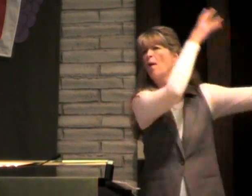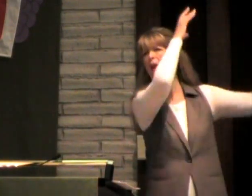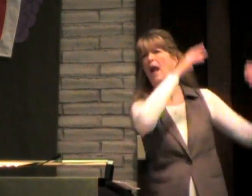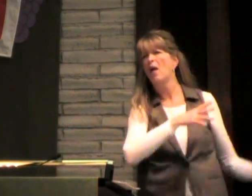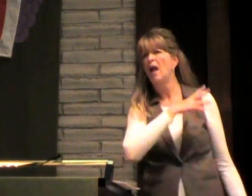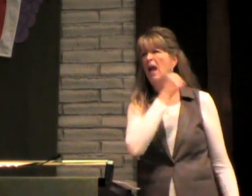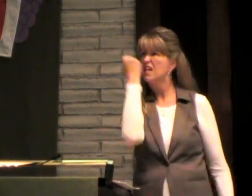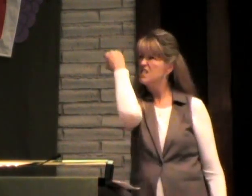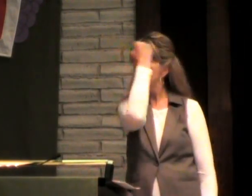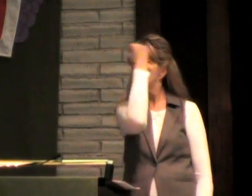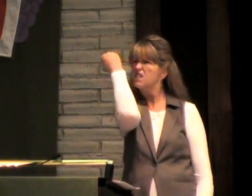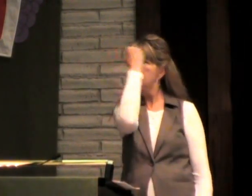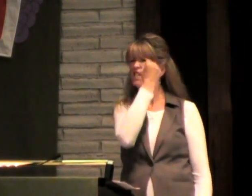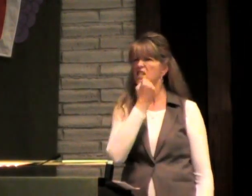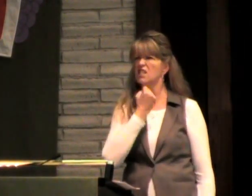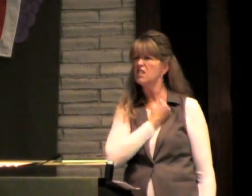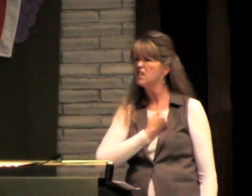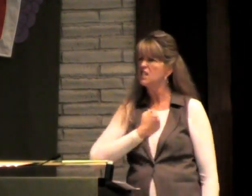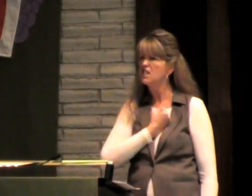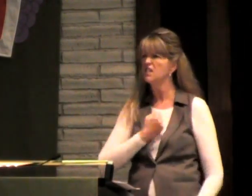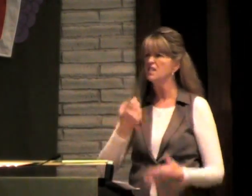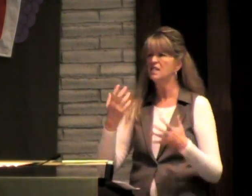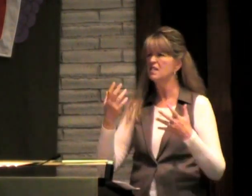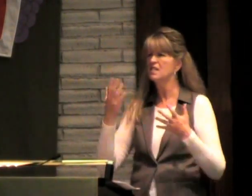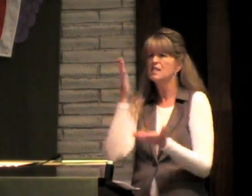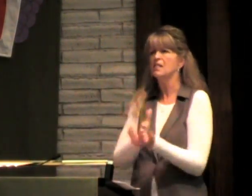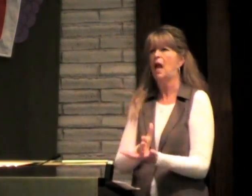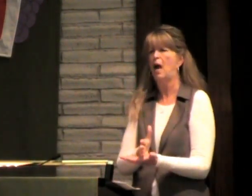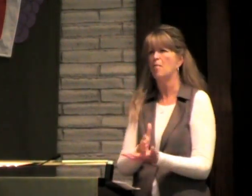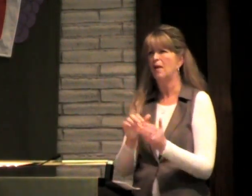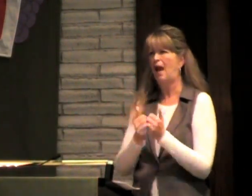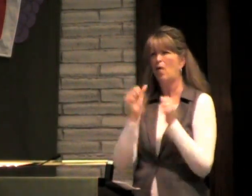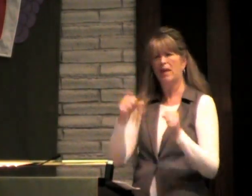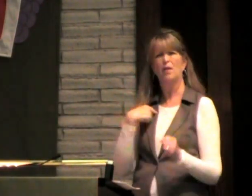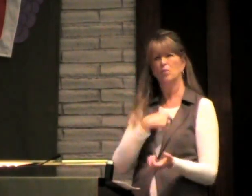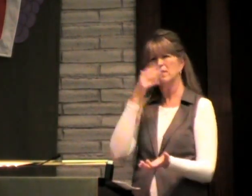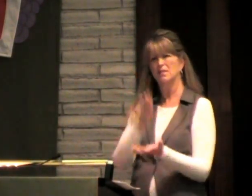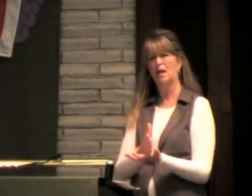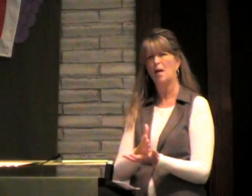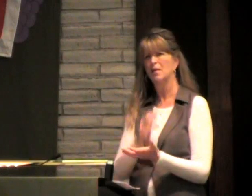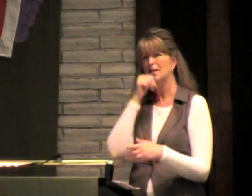How can we just get that out of our lives and erase it from our minds and our hearts and stop it?